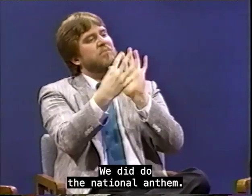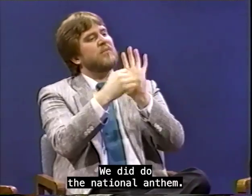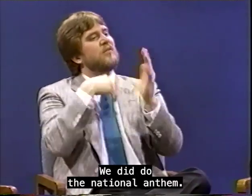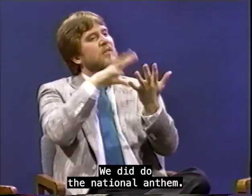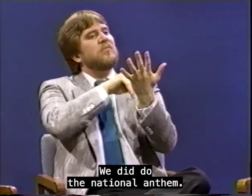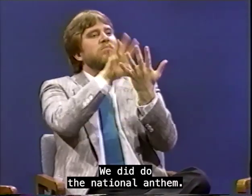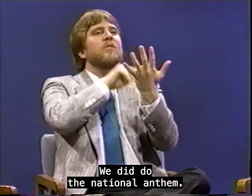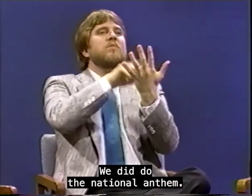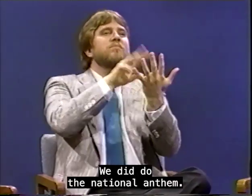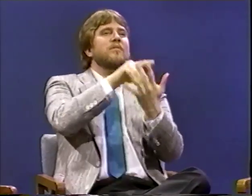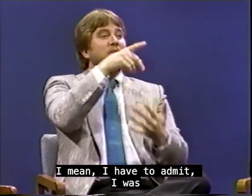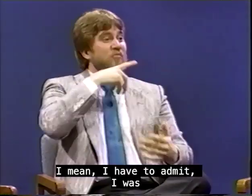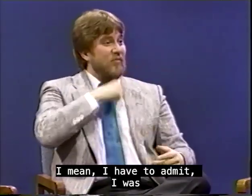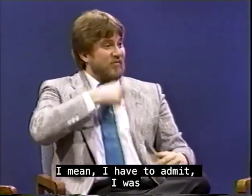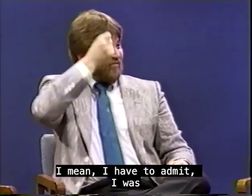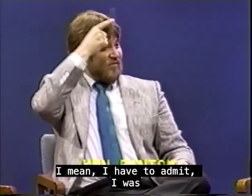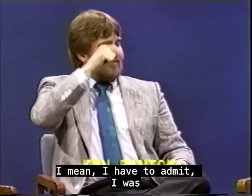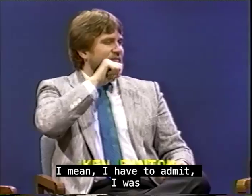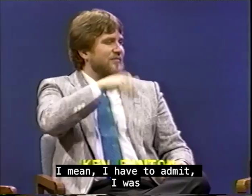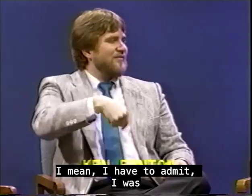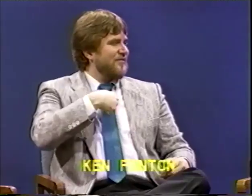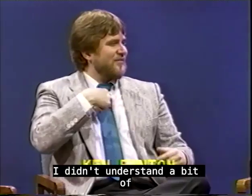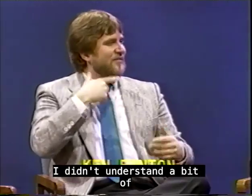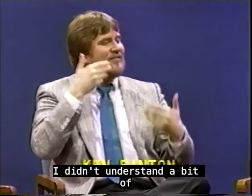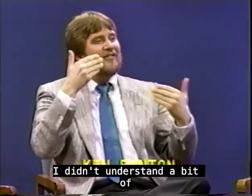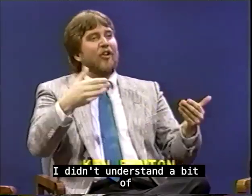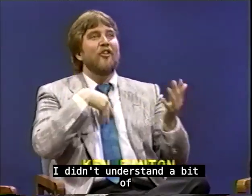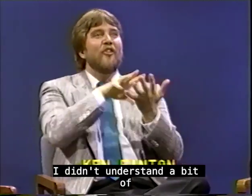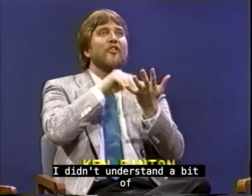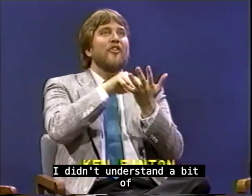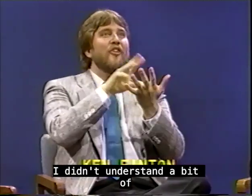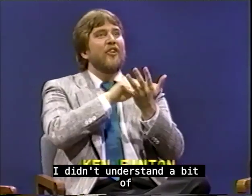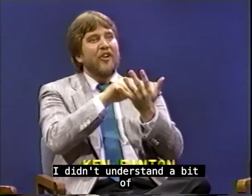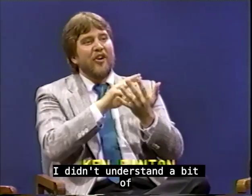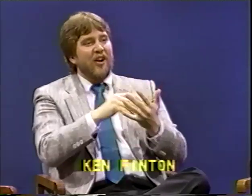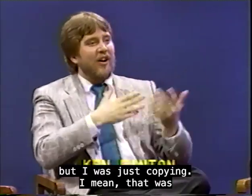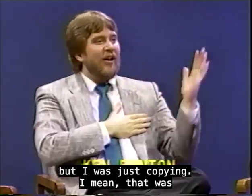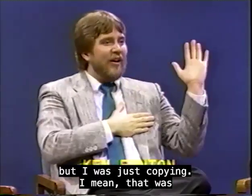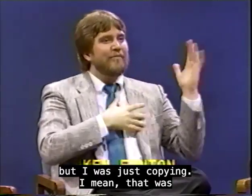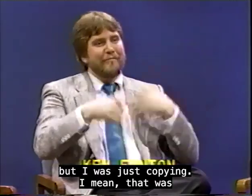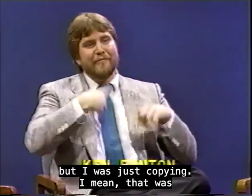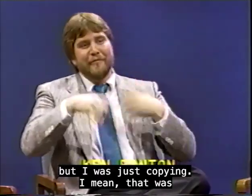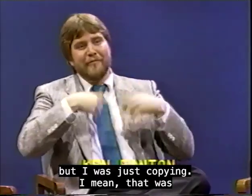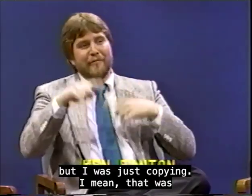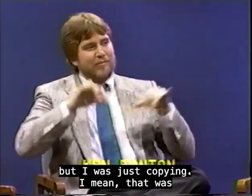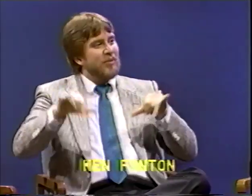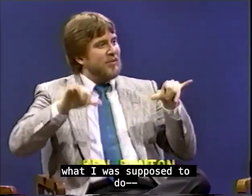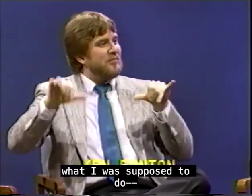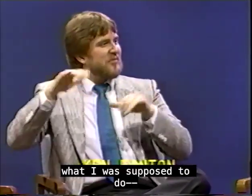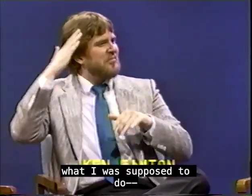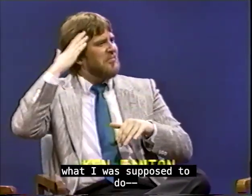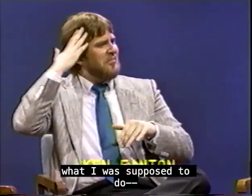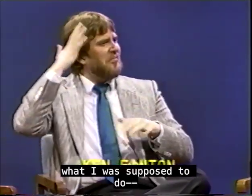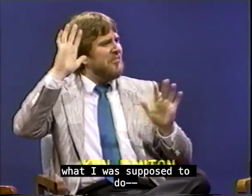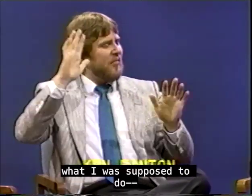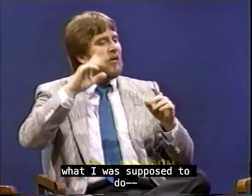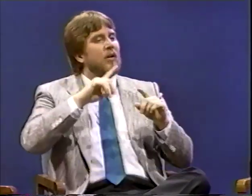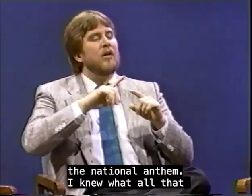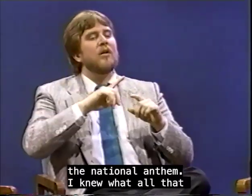do the National Anthem. I mean, I have to admit, I was just copying the teacher. I didn't understand a bit of what she was doing. But I was just copying. I mean, that was what I was supposed to do, the Pledge of Allegiance, the National Anthem.